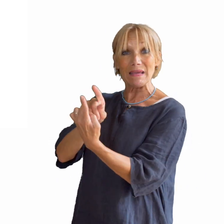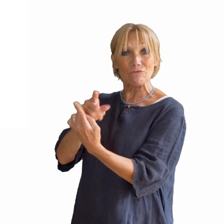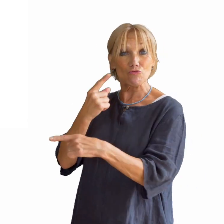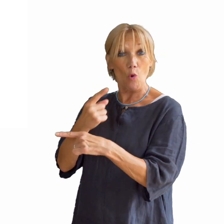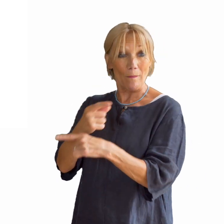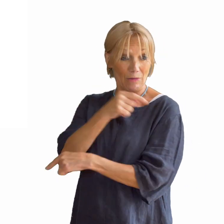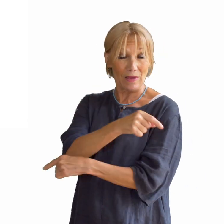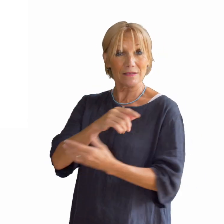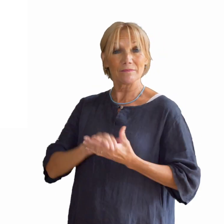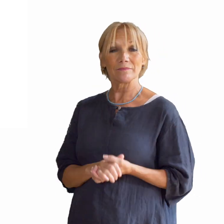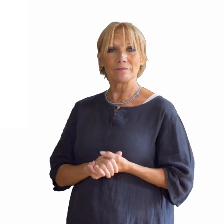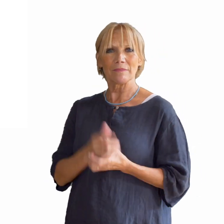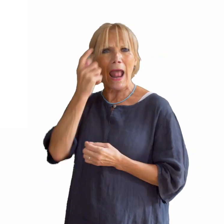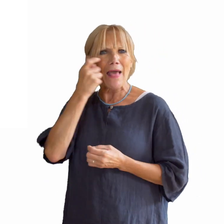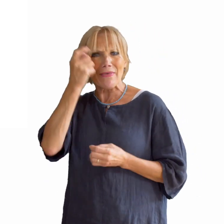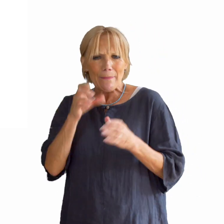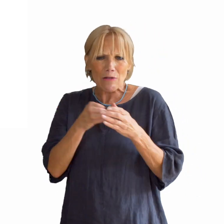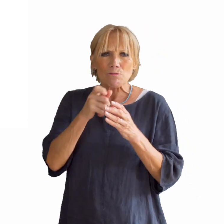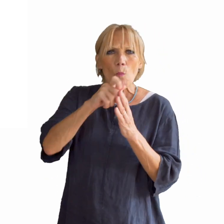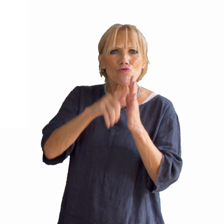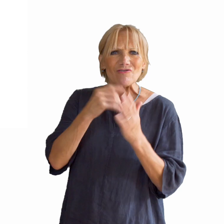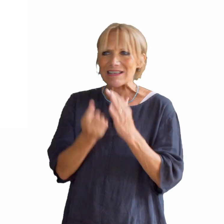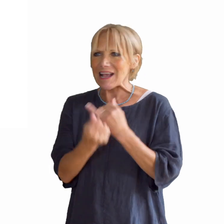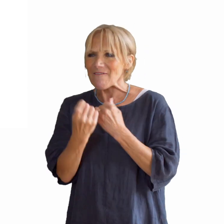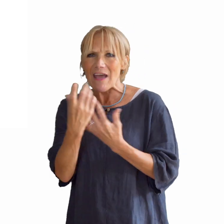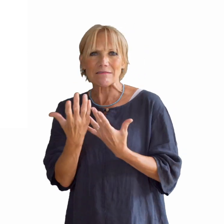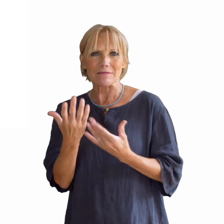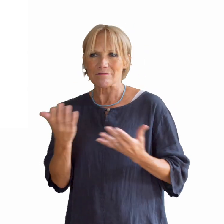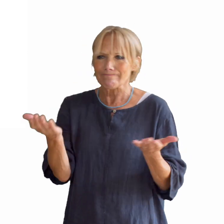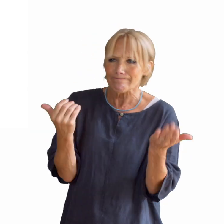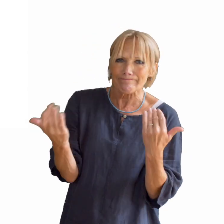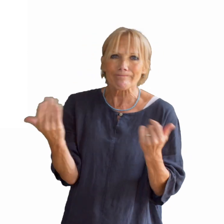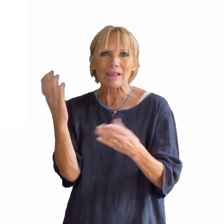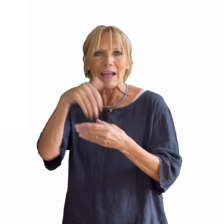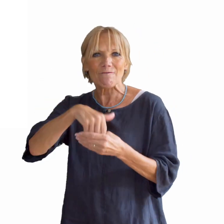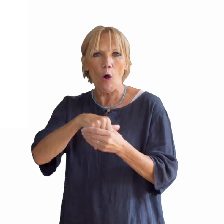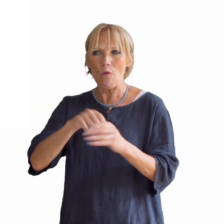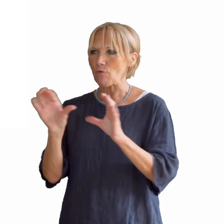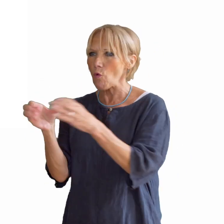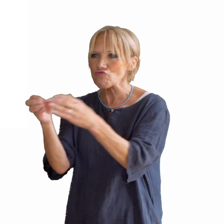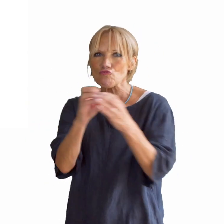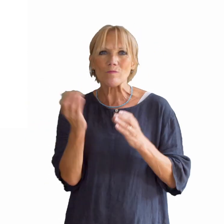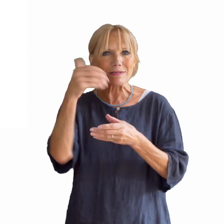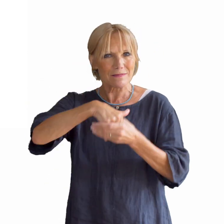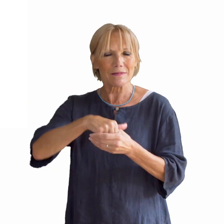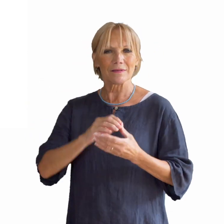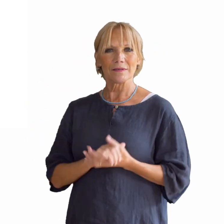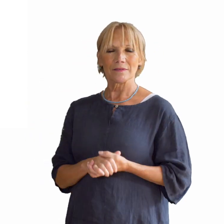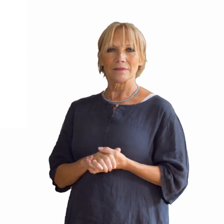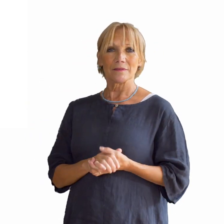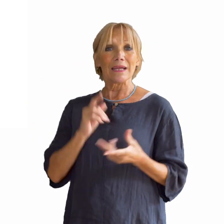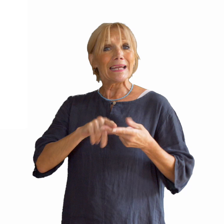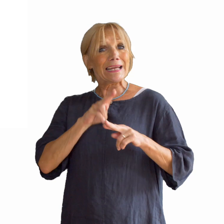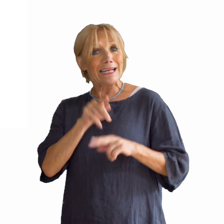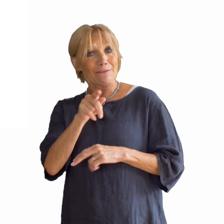centre or offer to go out to them to talk about it. Think of small projects or events that could involve people or groups from the community